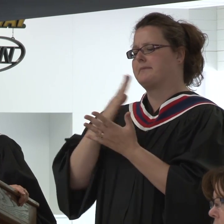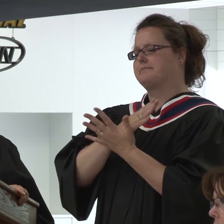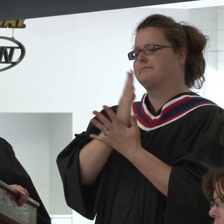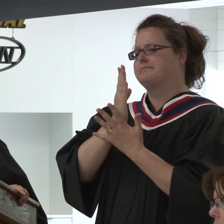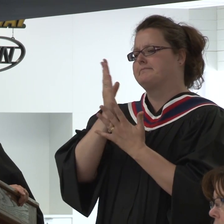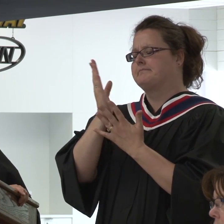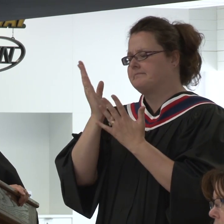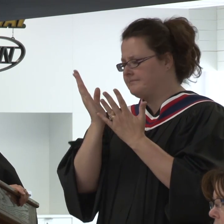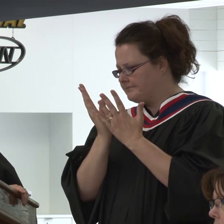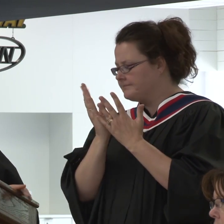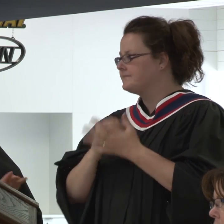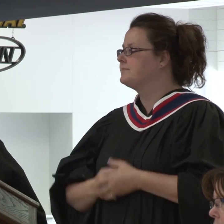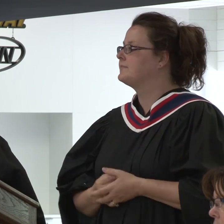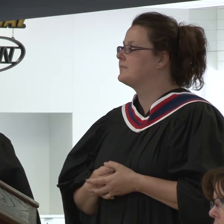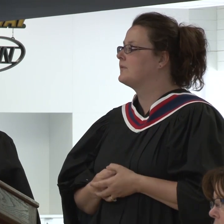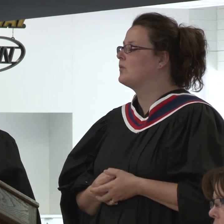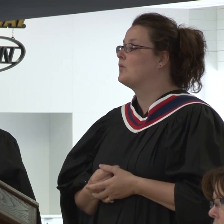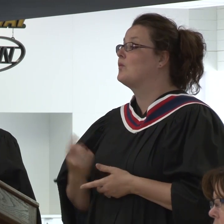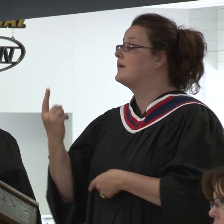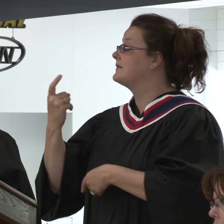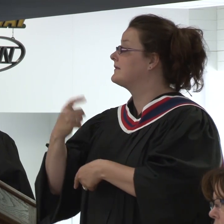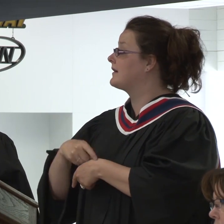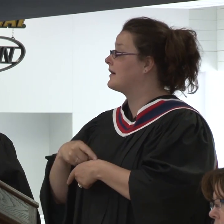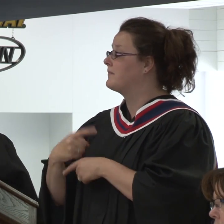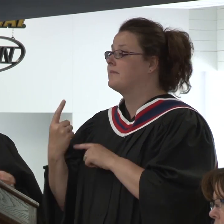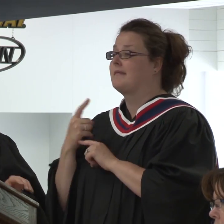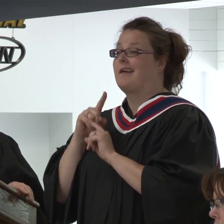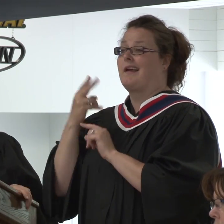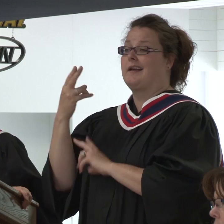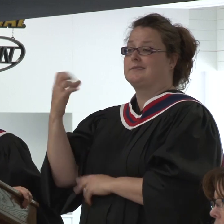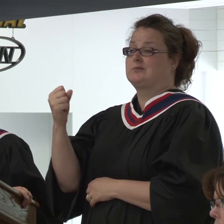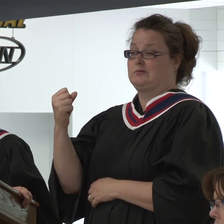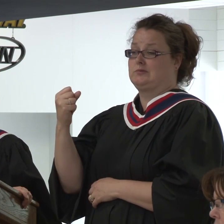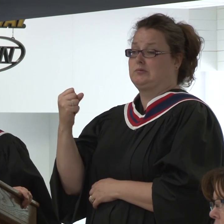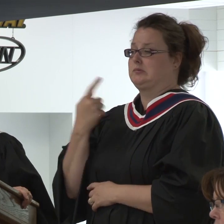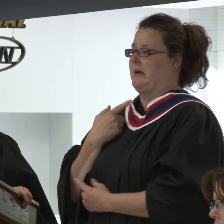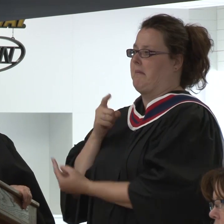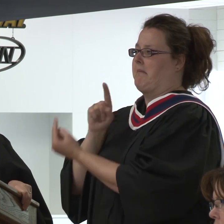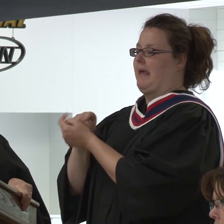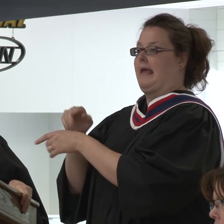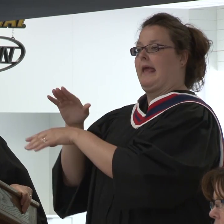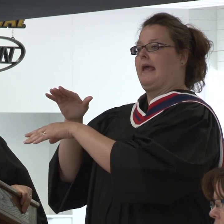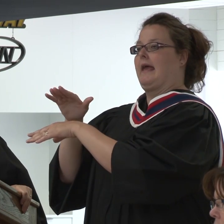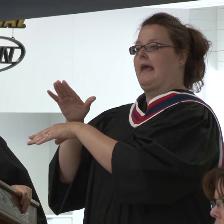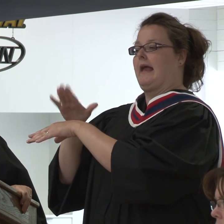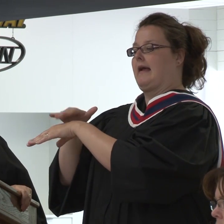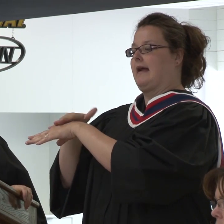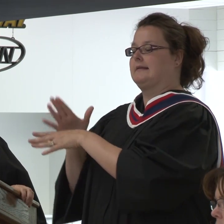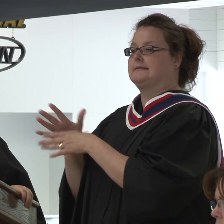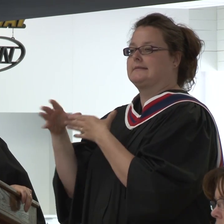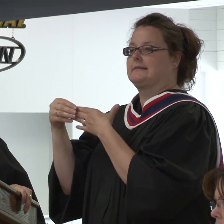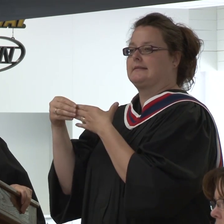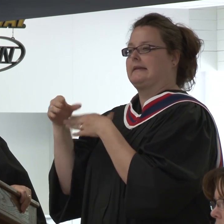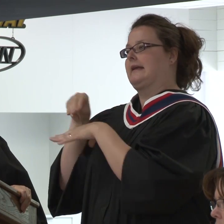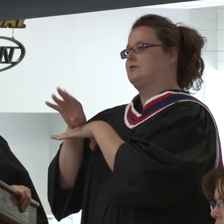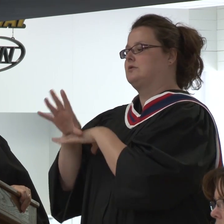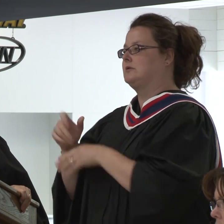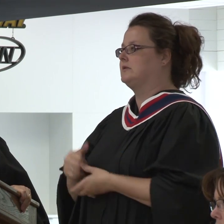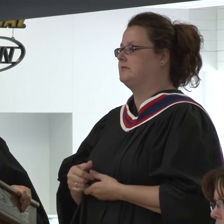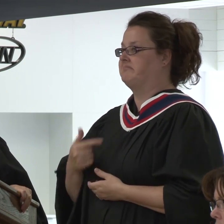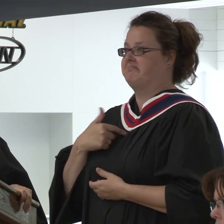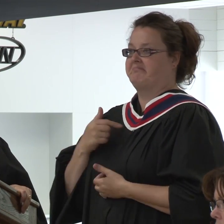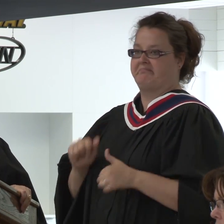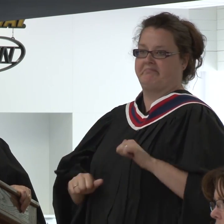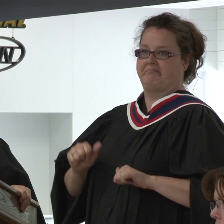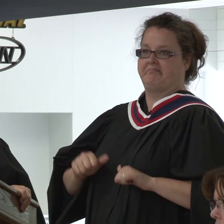one day there was a guidance counselor that I went to see when I was in high school. Because I was desperate, I didn't